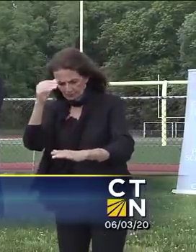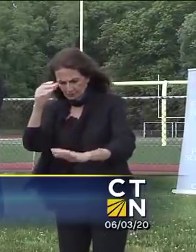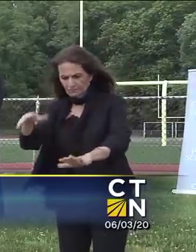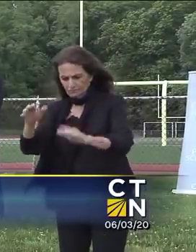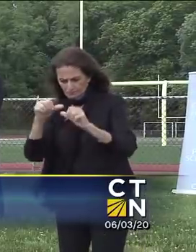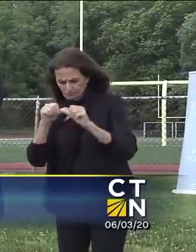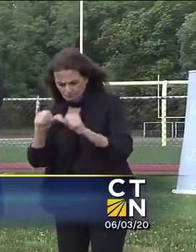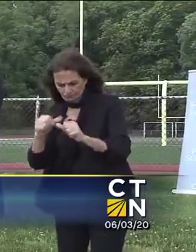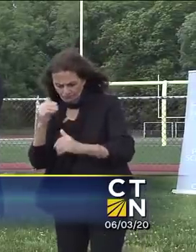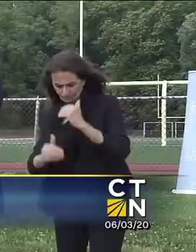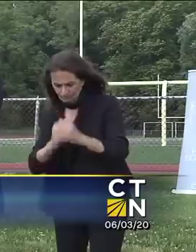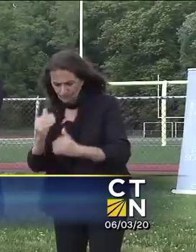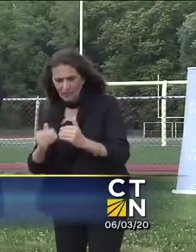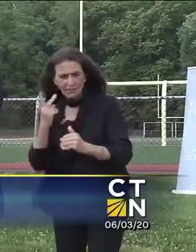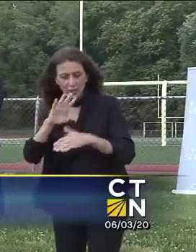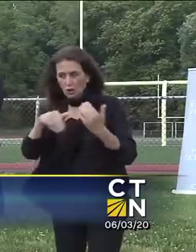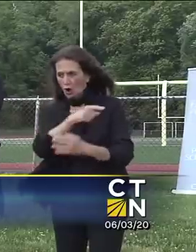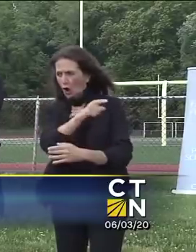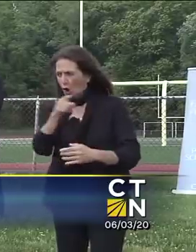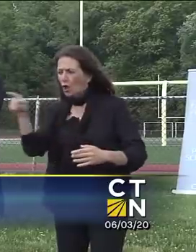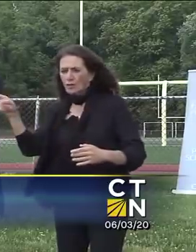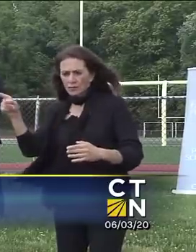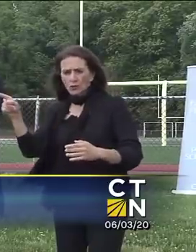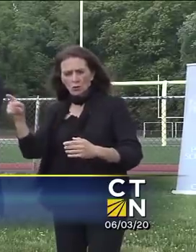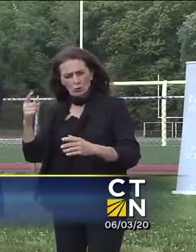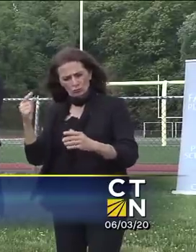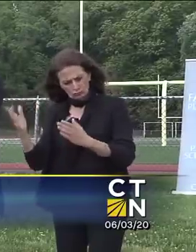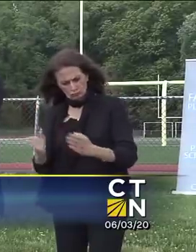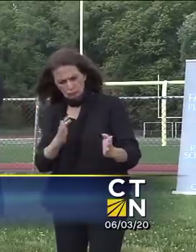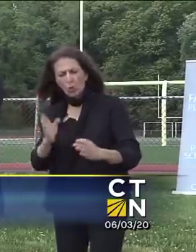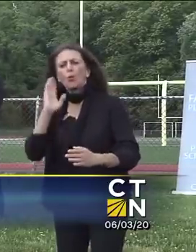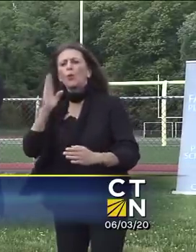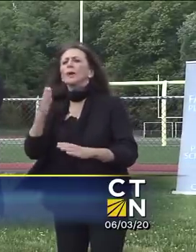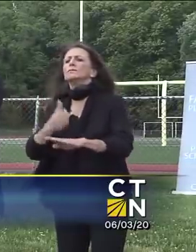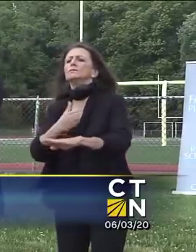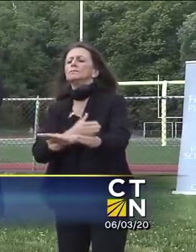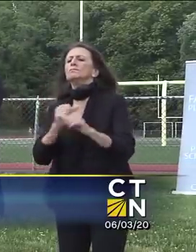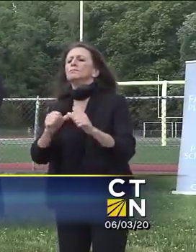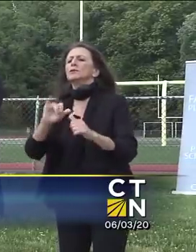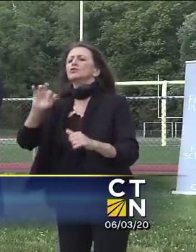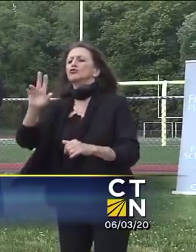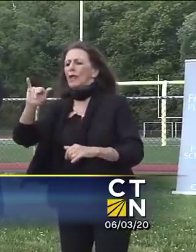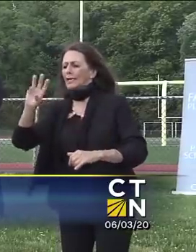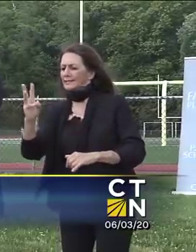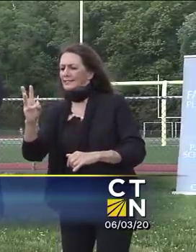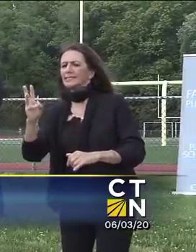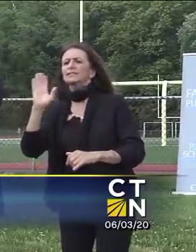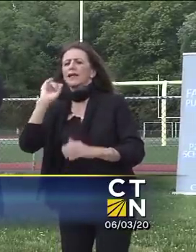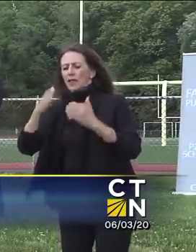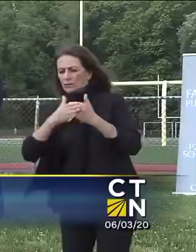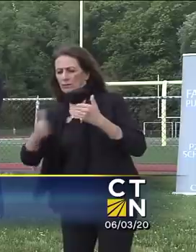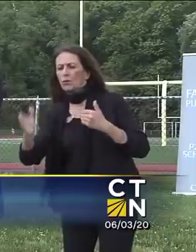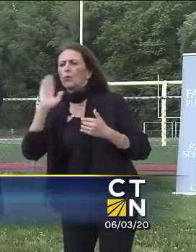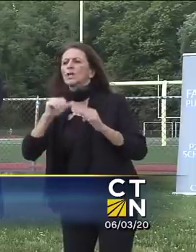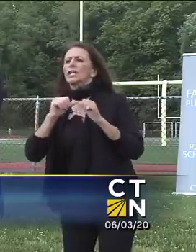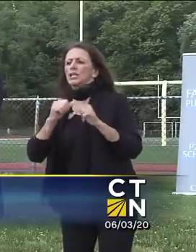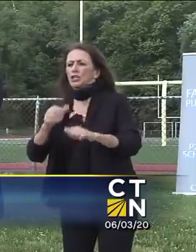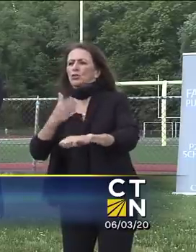I've seen from each and every one of you here, we're going to have progress on July 6th, and we're going to have progress beyond that as